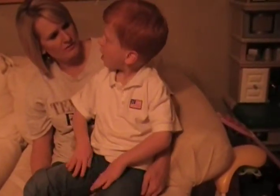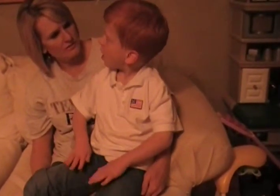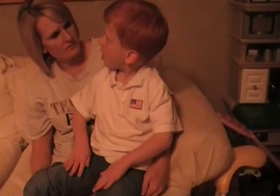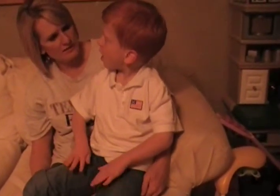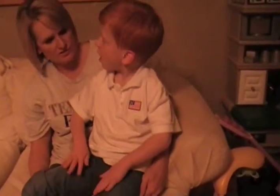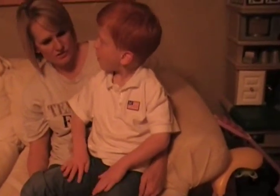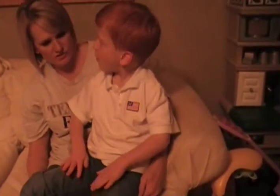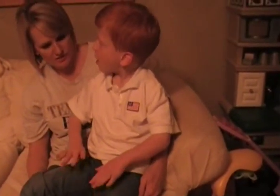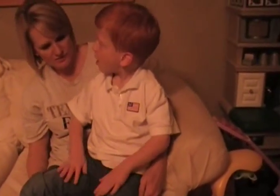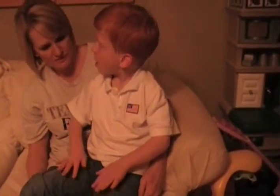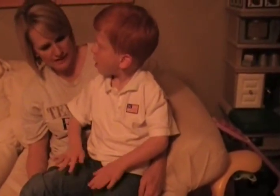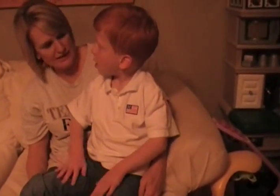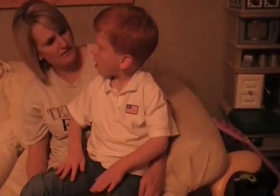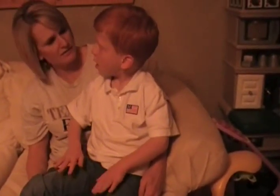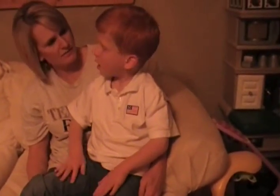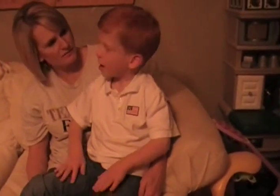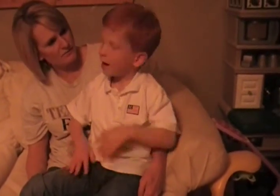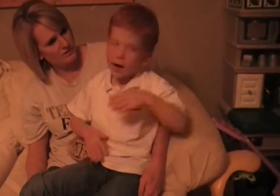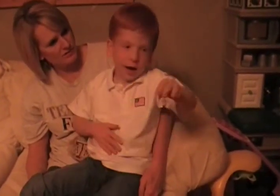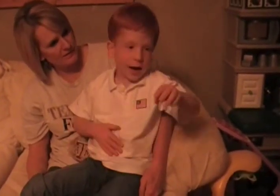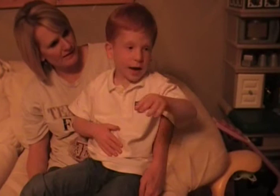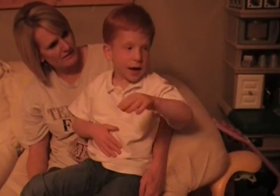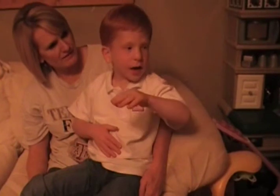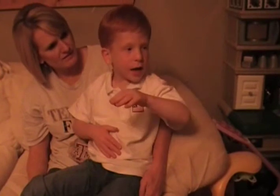What else? Drums? Band? We saw the band.